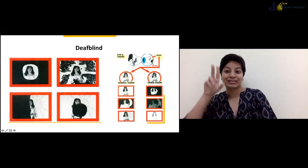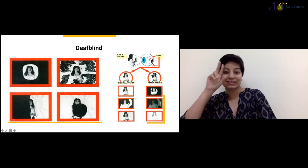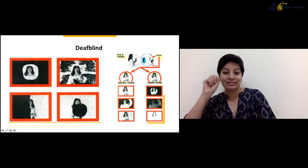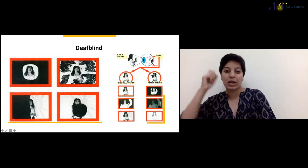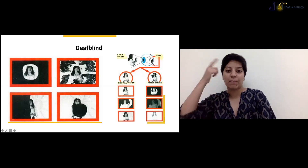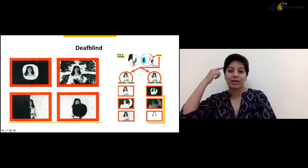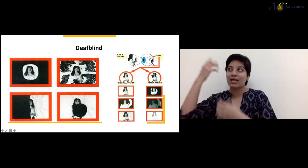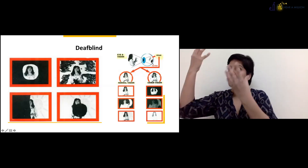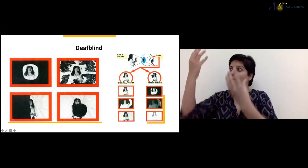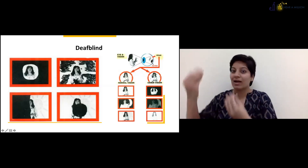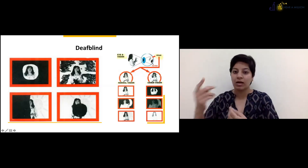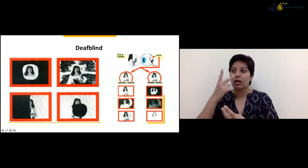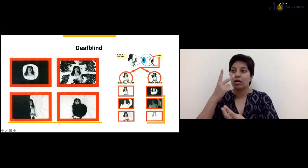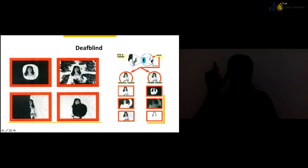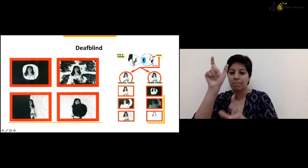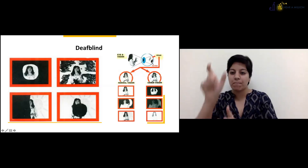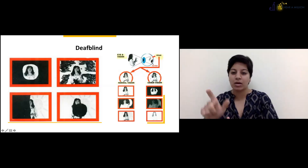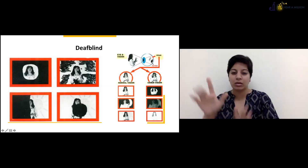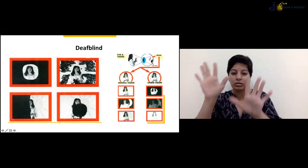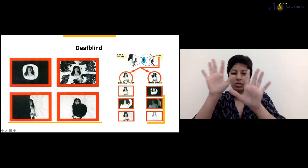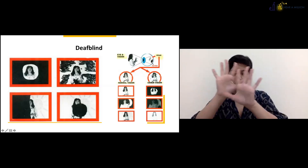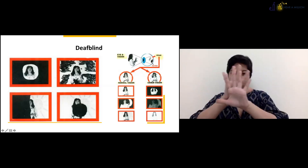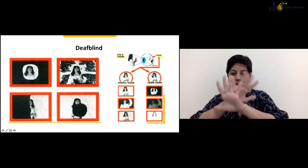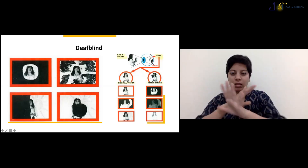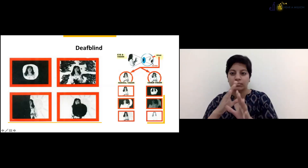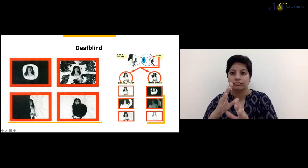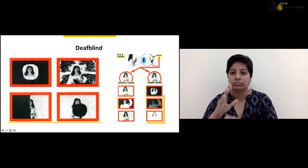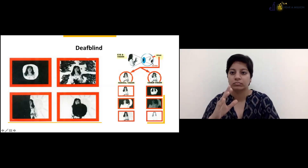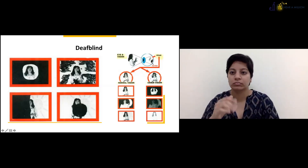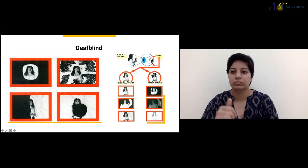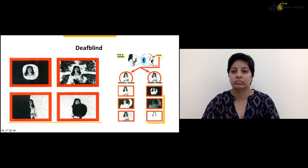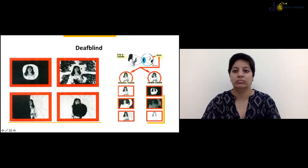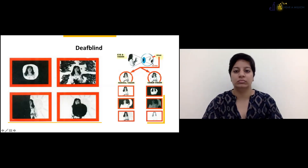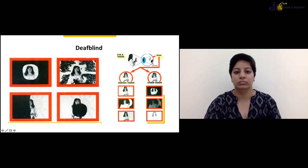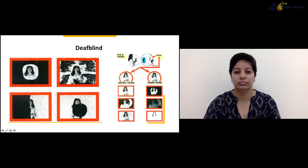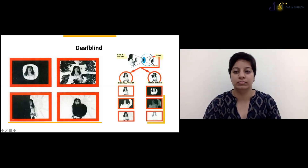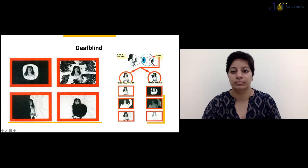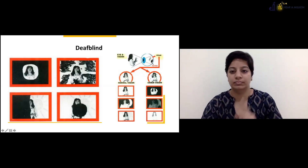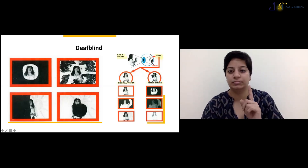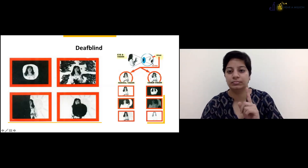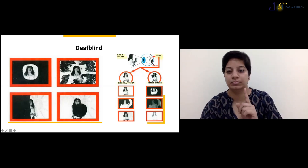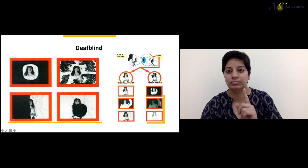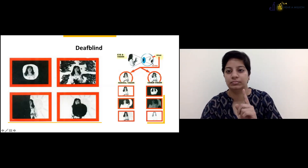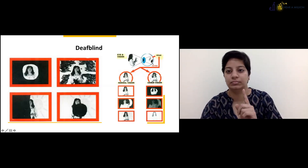see anything. I was not able to see the things. If I get anything, entire thing is